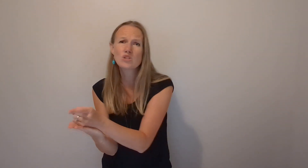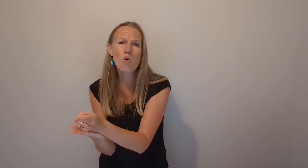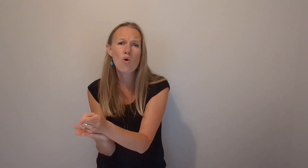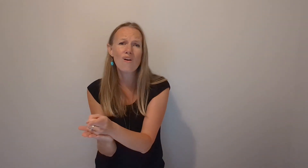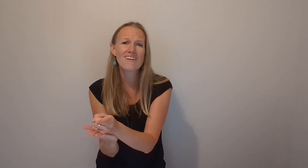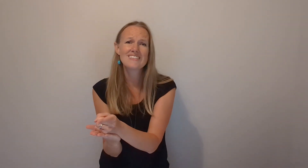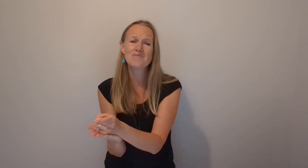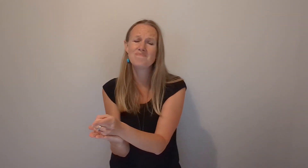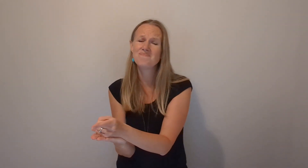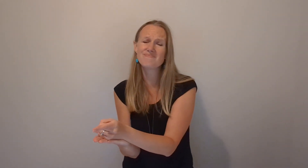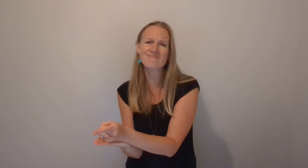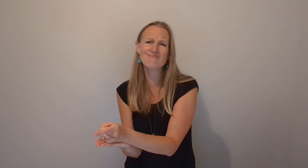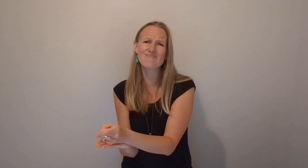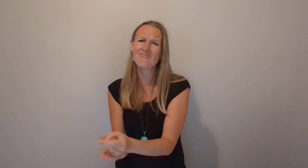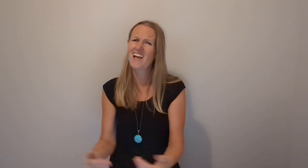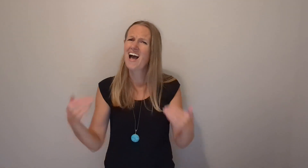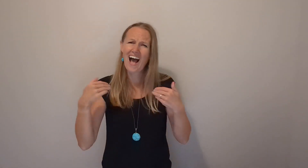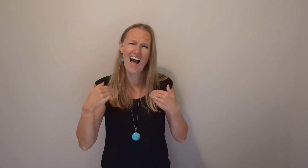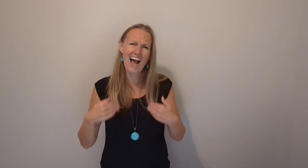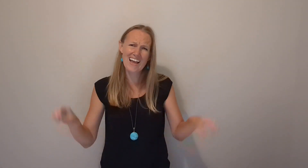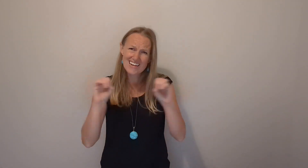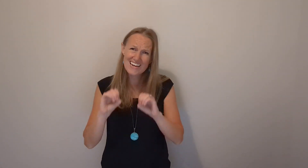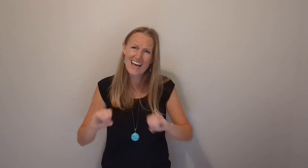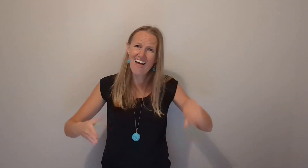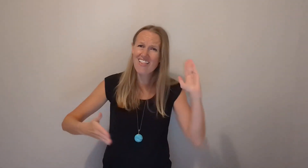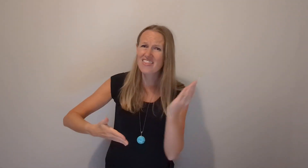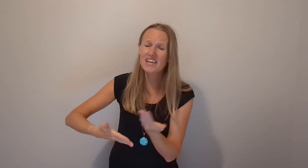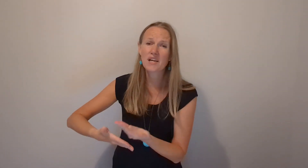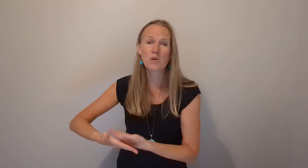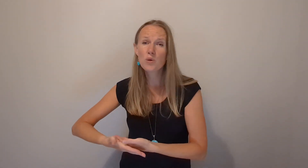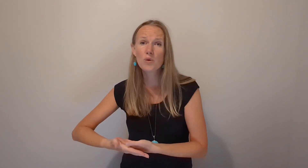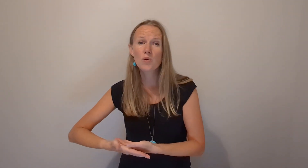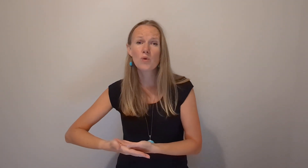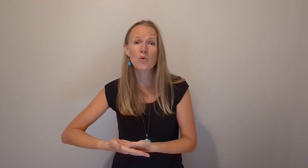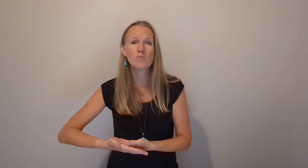so short. I got nothing new.